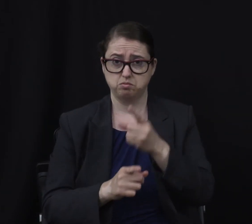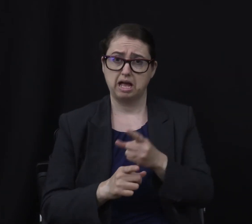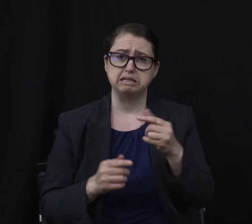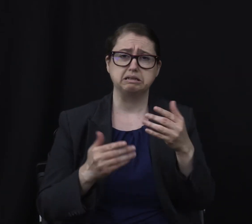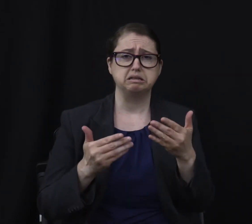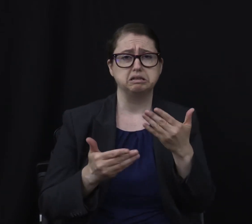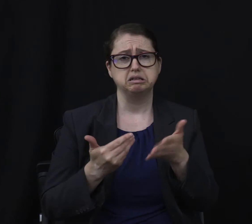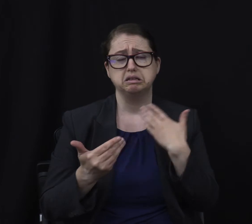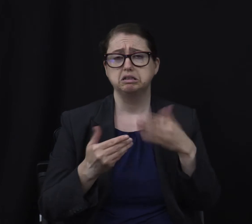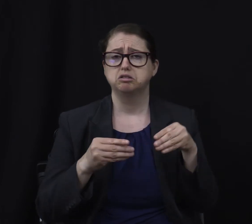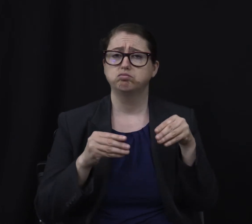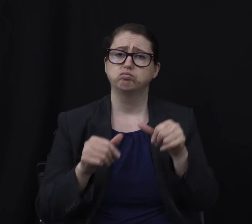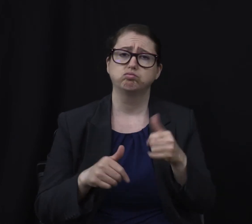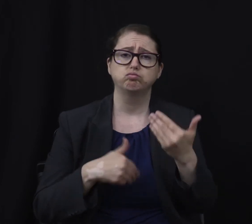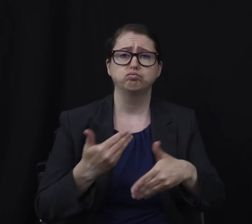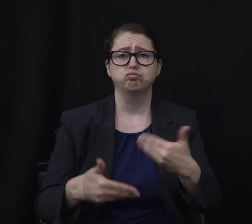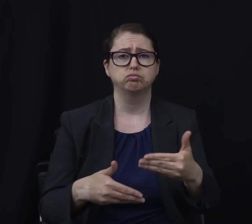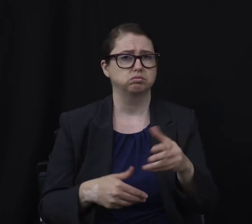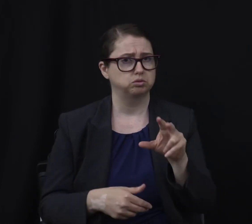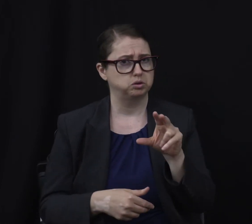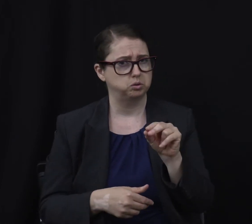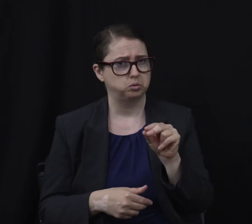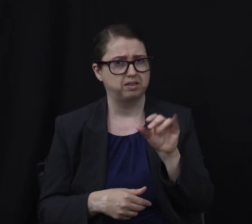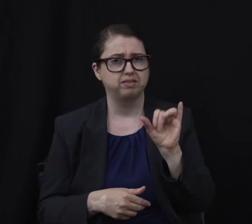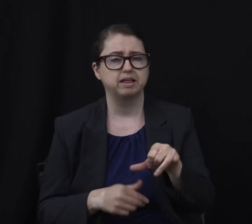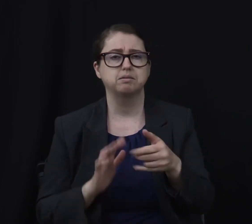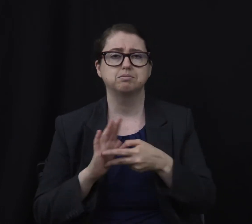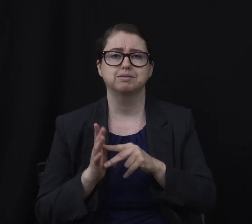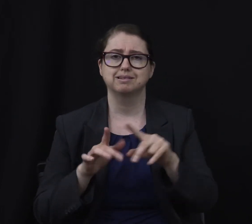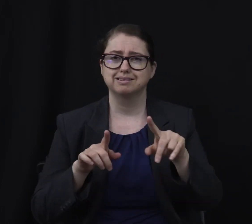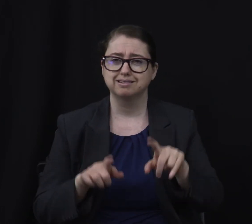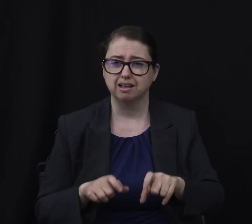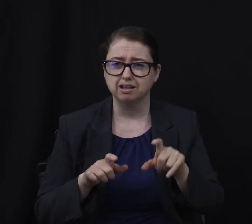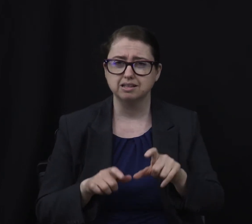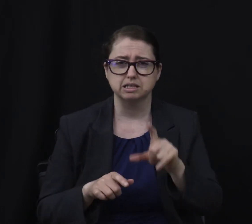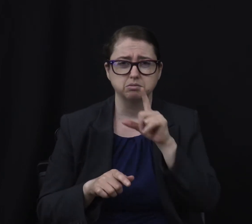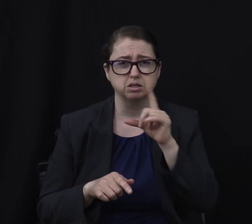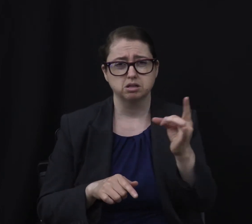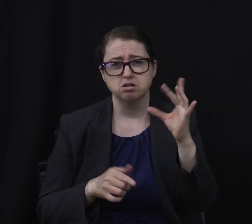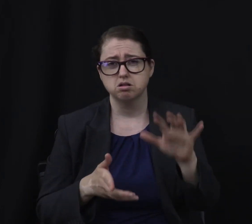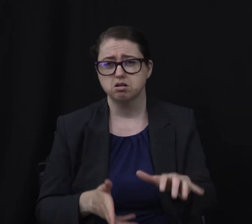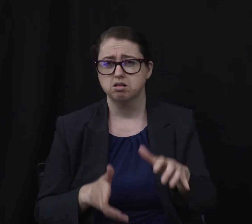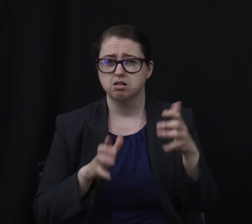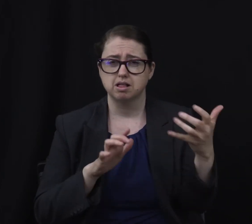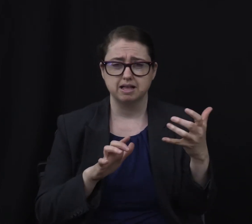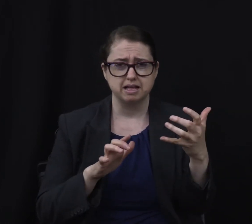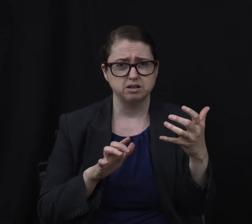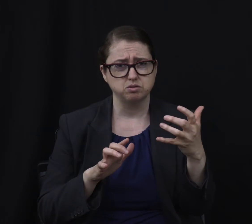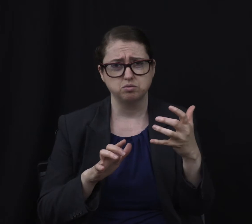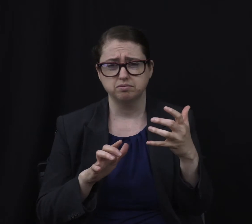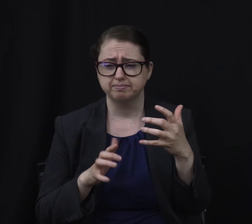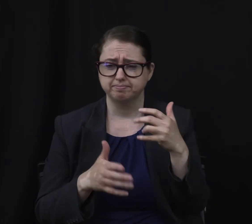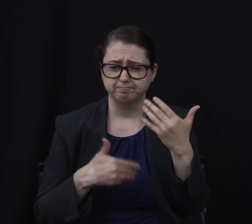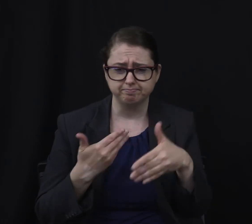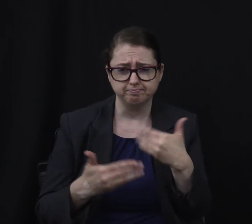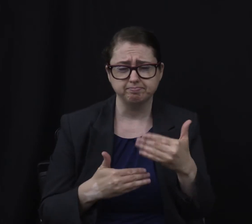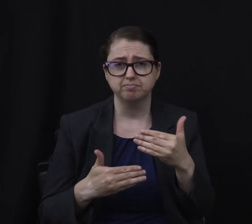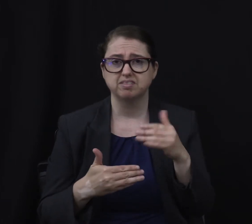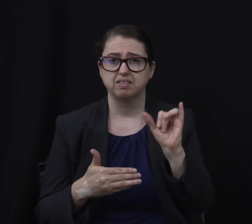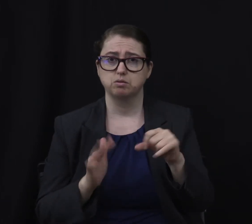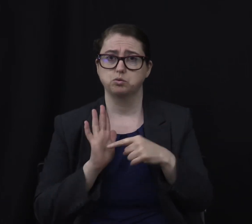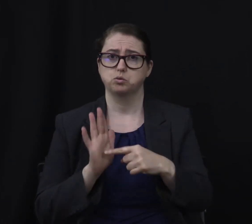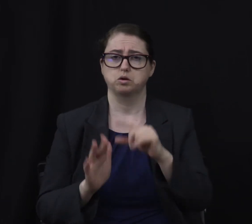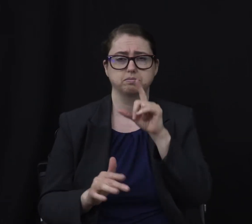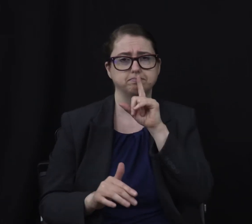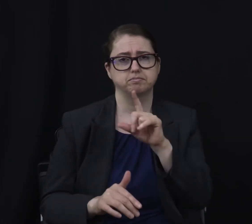testing times, times of crisis, times when true characters are revealed, times when